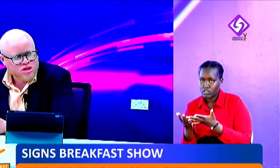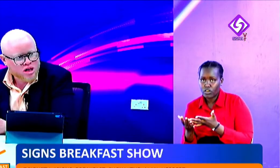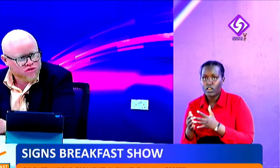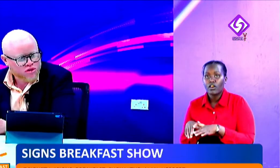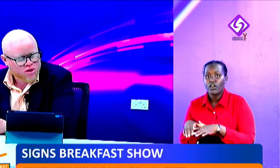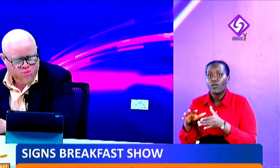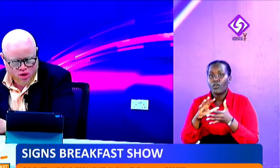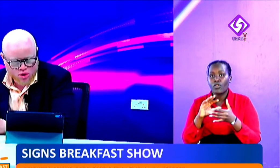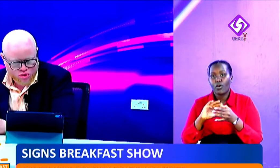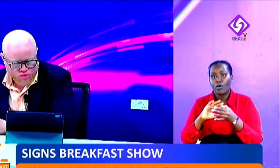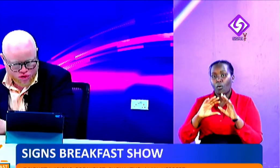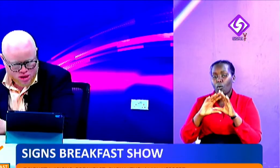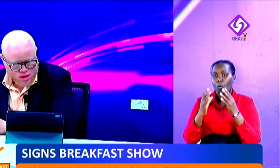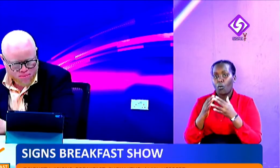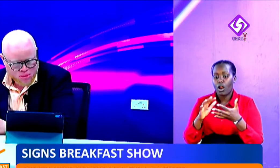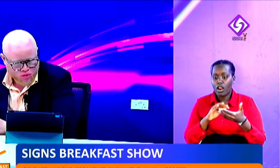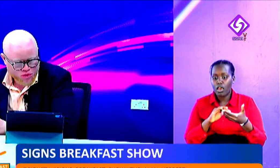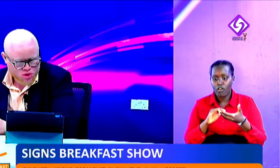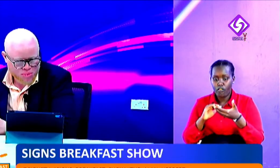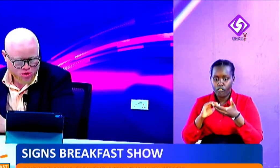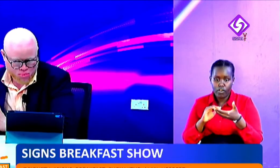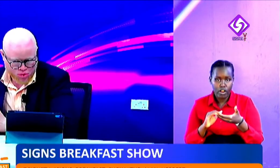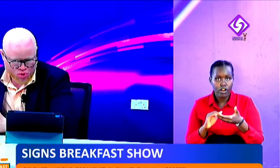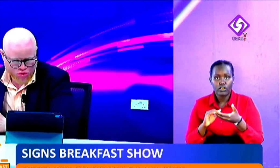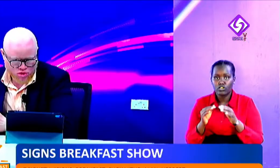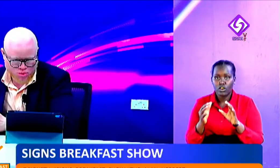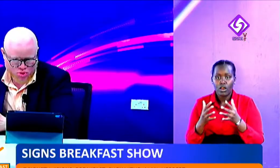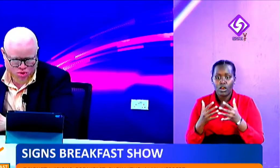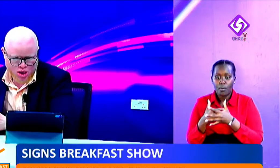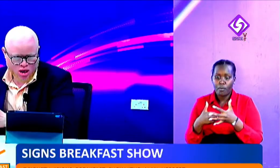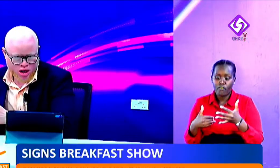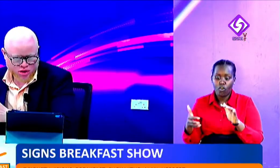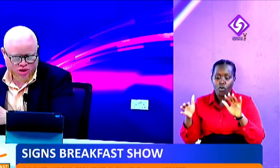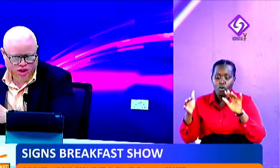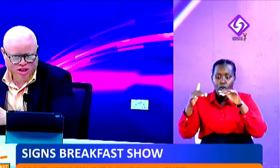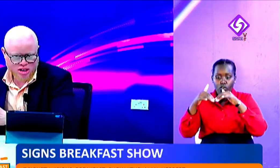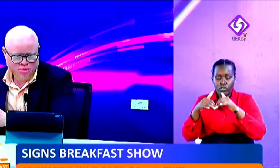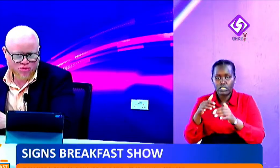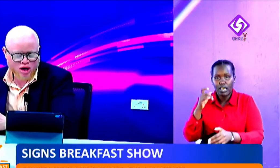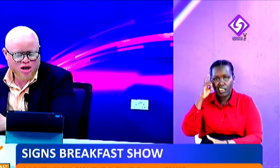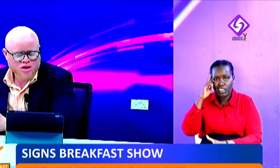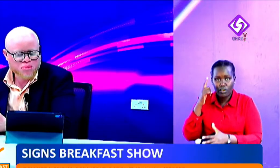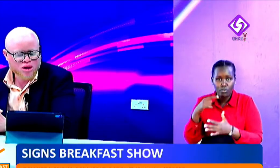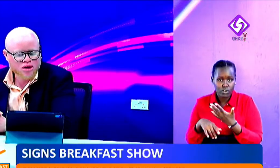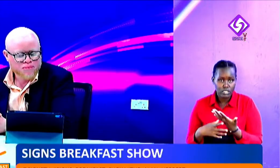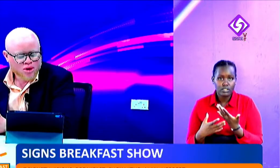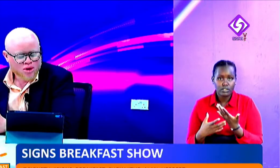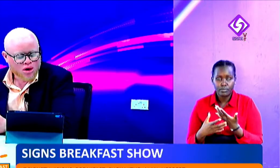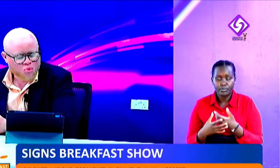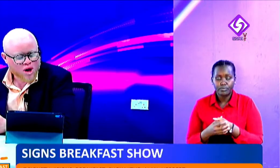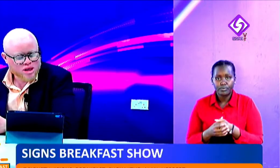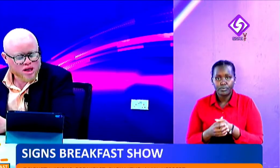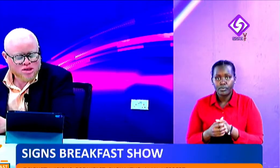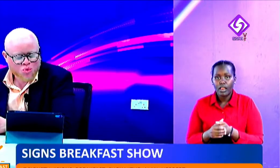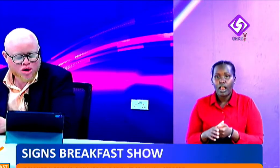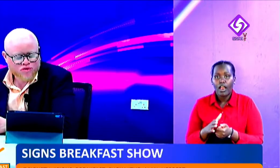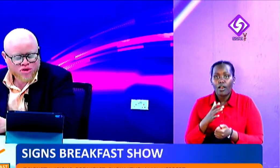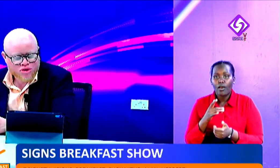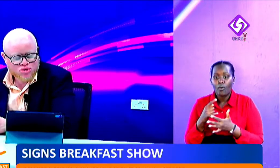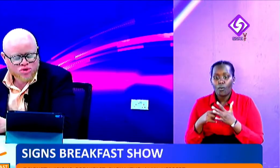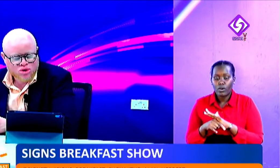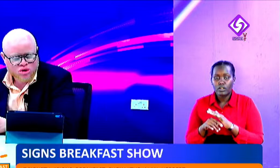the Deaf pre-conference. But before we talk about the pre-conference, because I think that is the tip of the iceberg, what is the